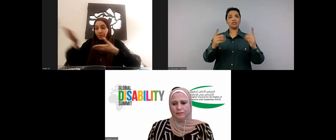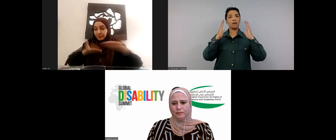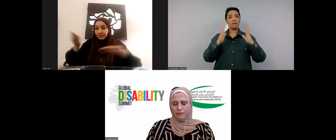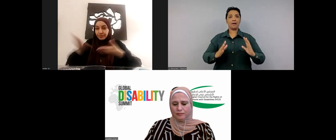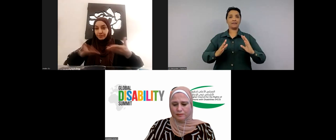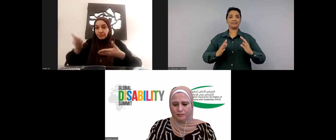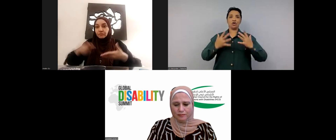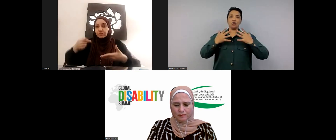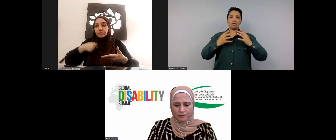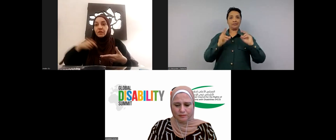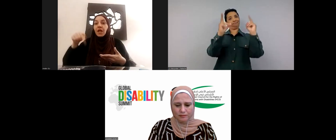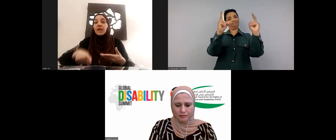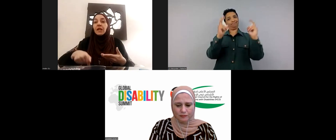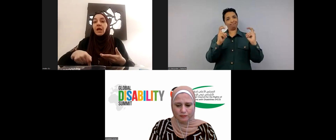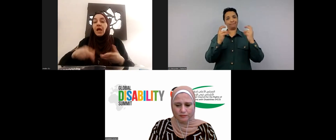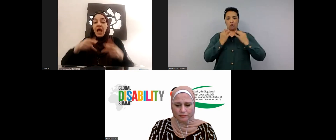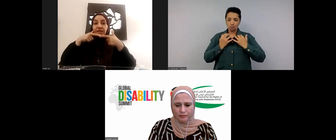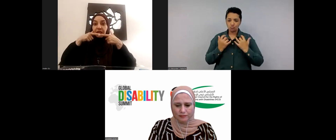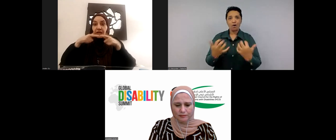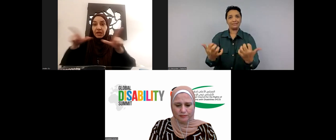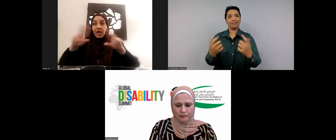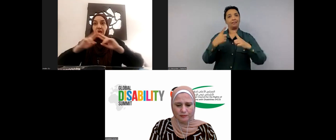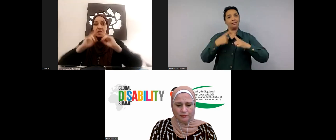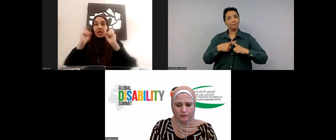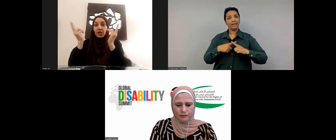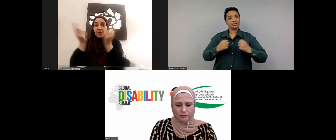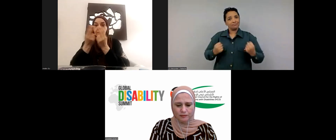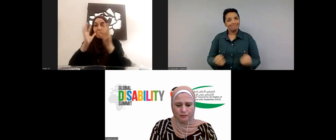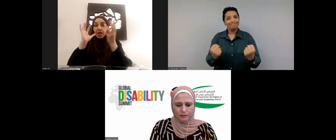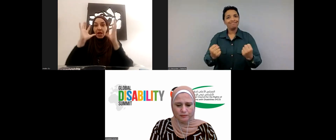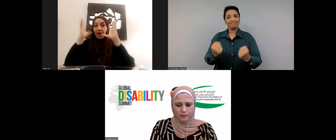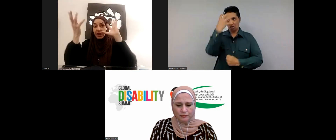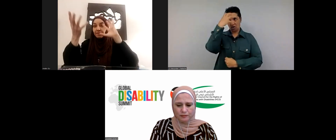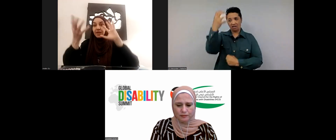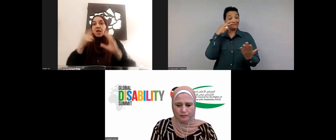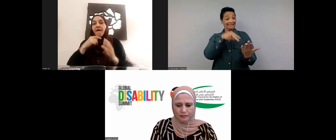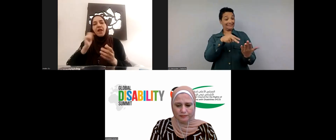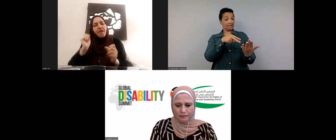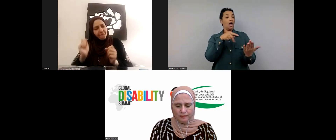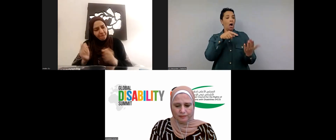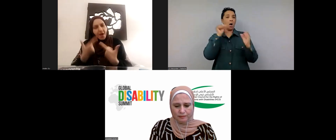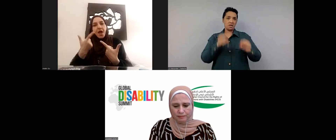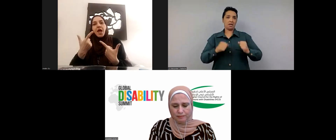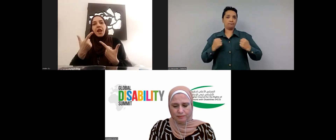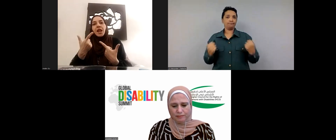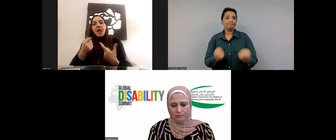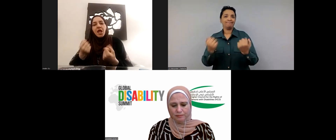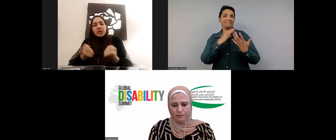practical, and with communicable messages to the governments. This is why the key